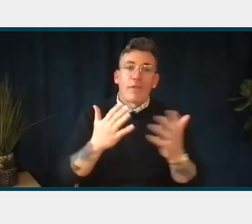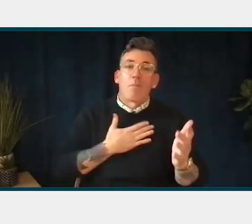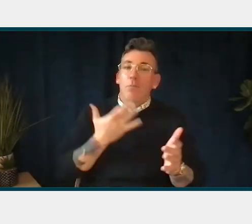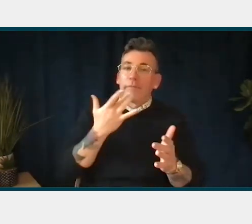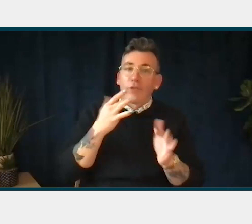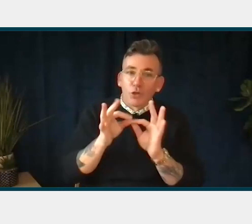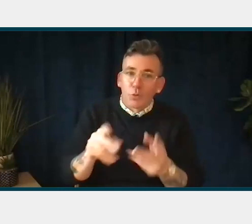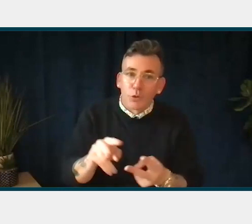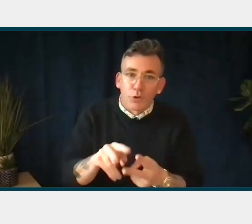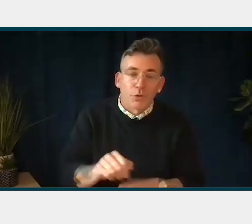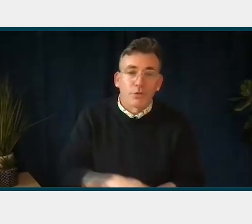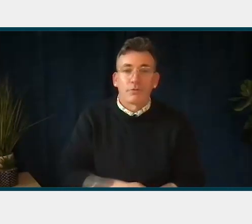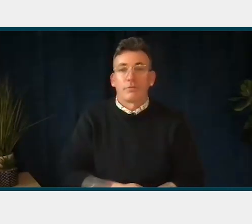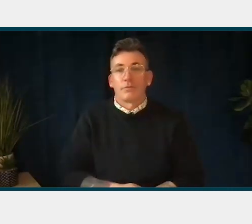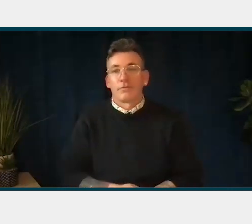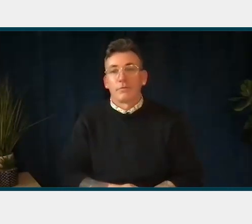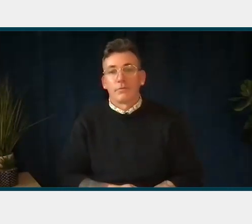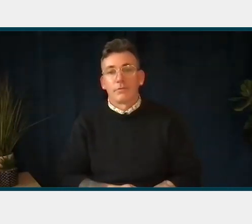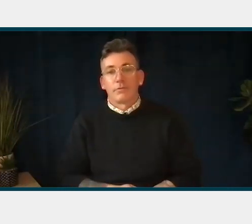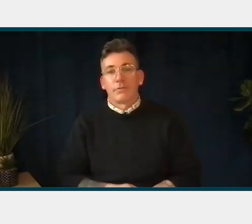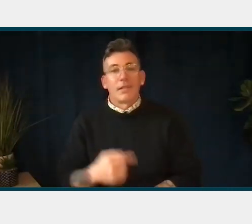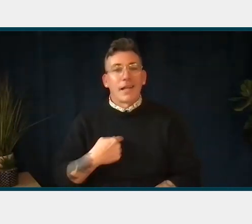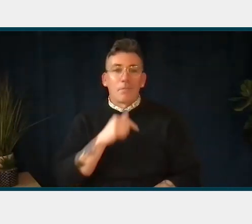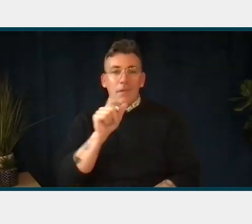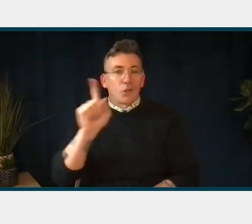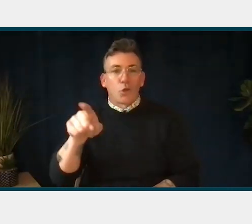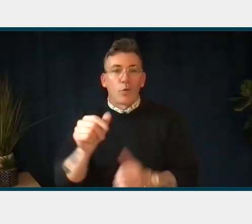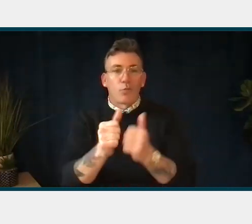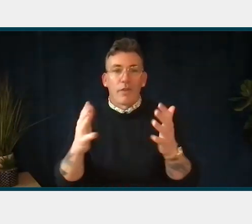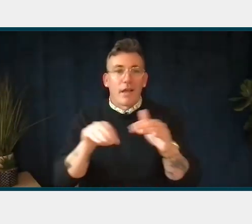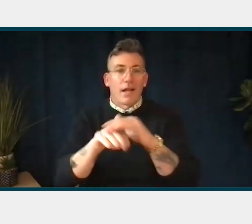interpreter. I'm not going to speak at your event without these two interpreters.